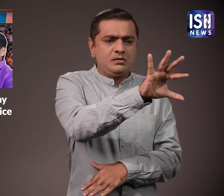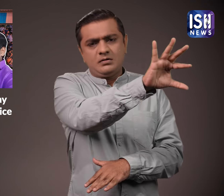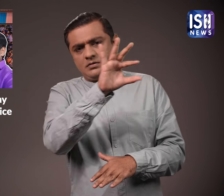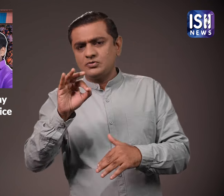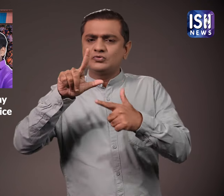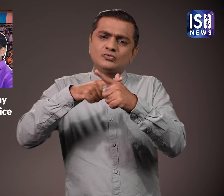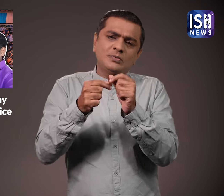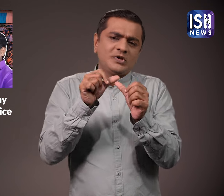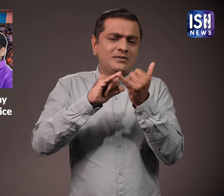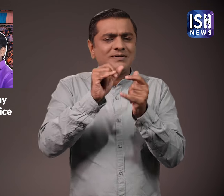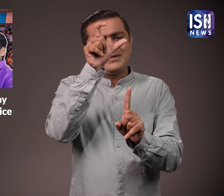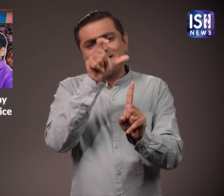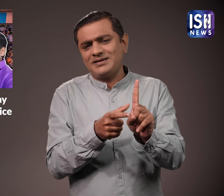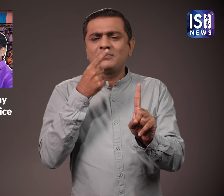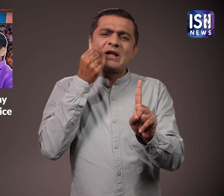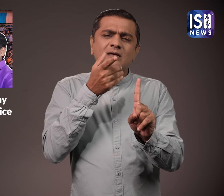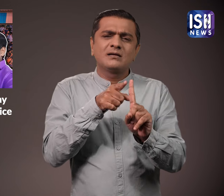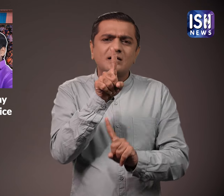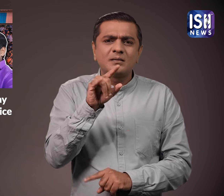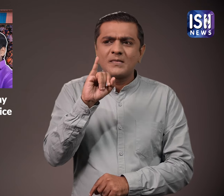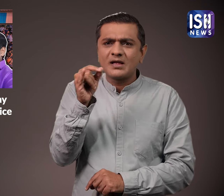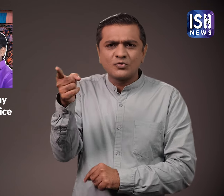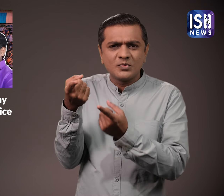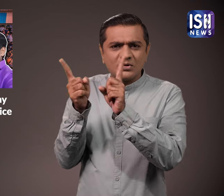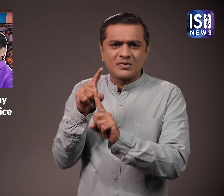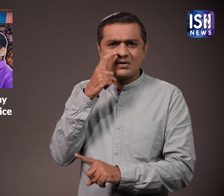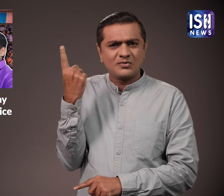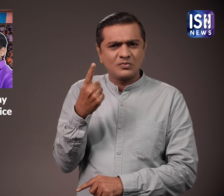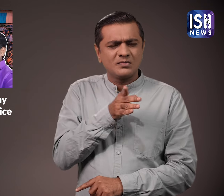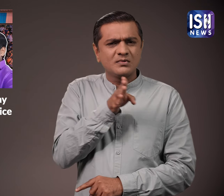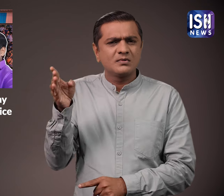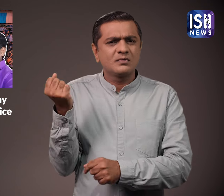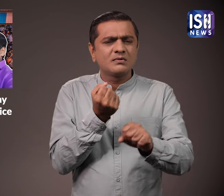Even if Shinde was arrested, why was he allowed to clean girls' washroom? This is wrong.